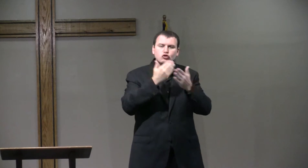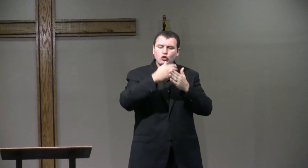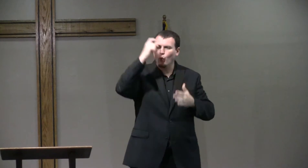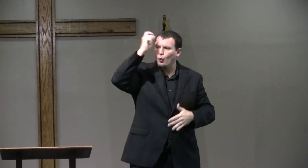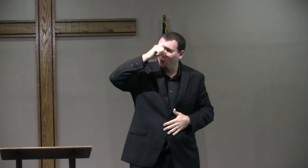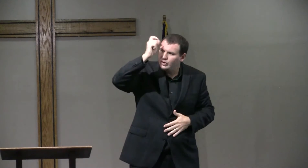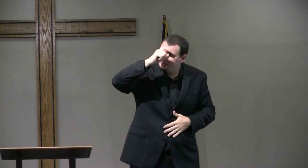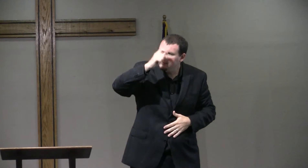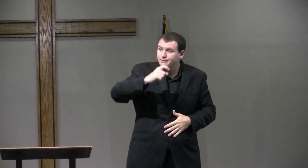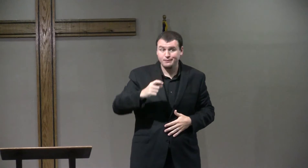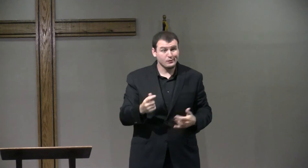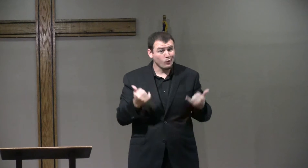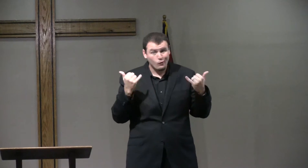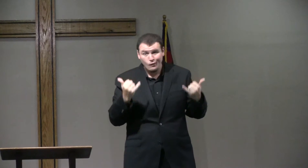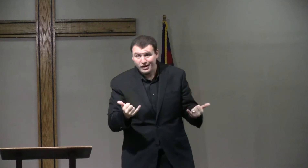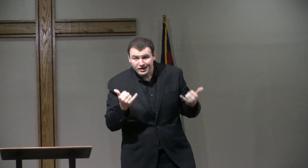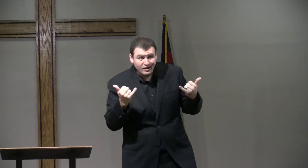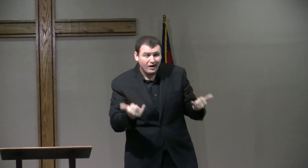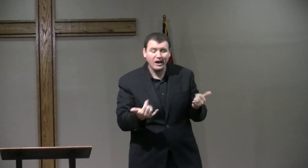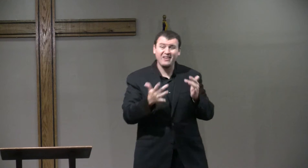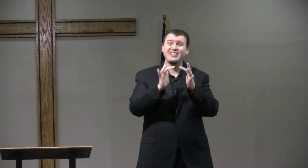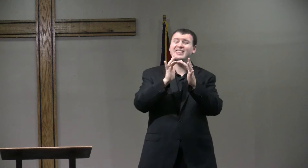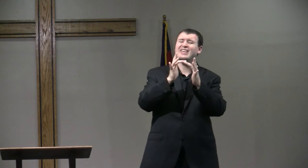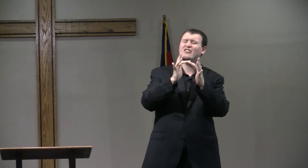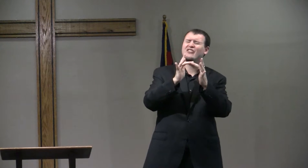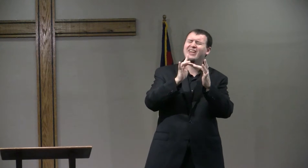To have good judgment, to be wise.